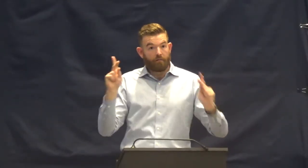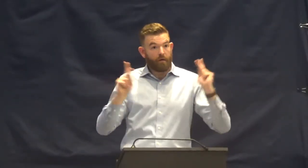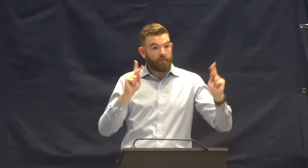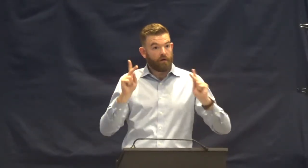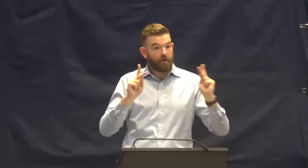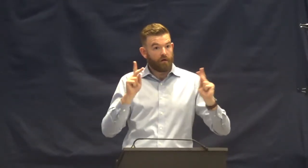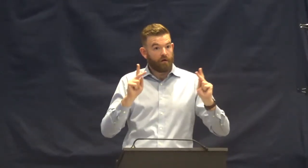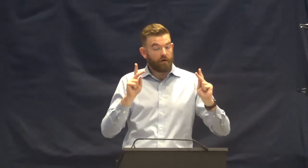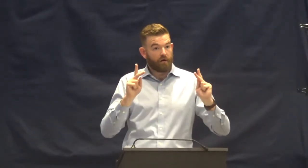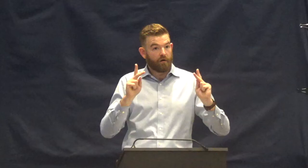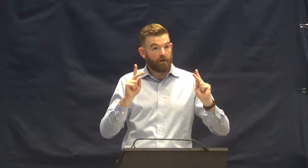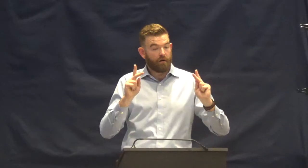group of people